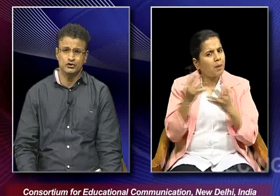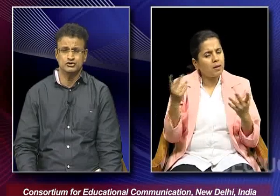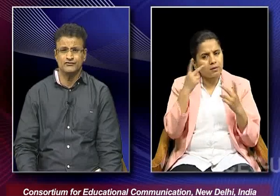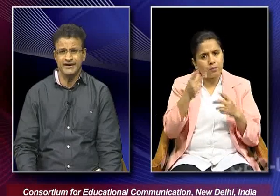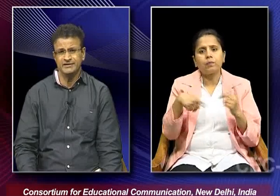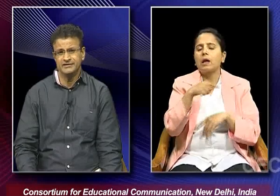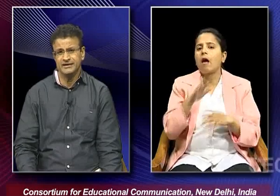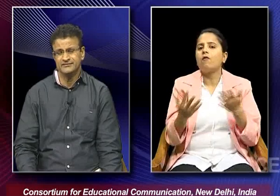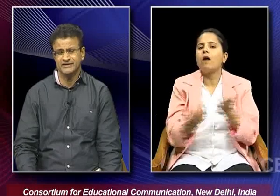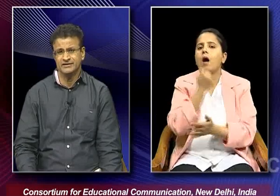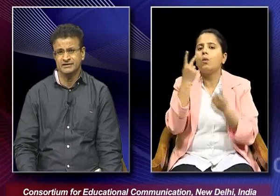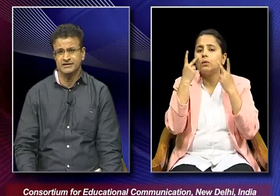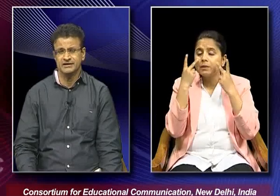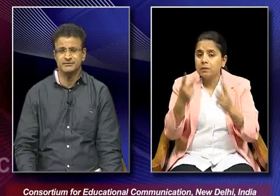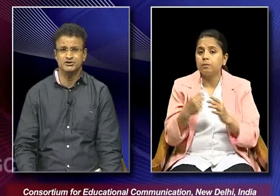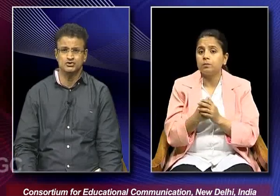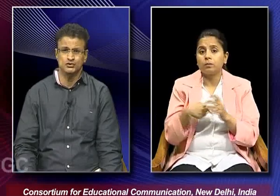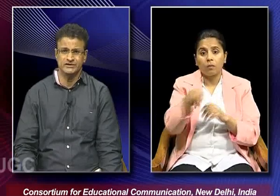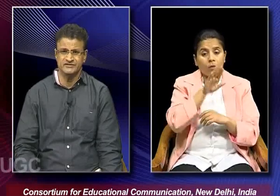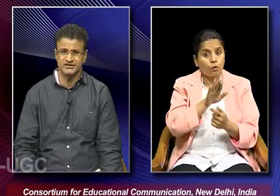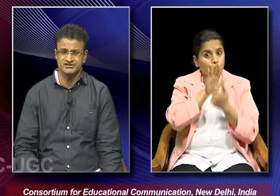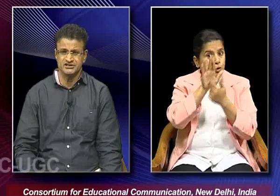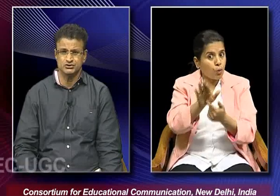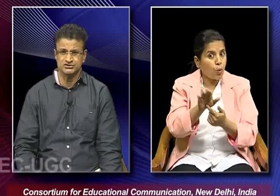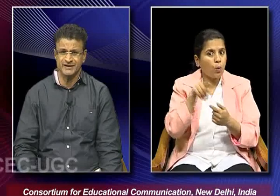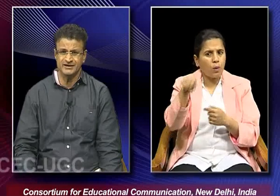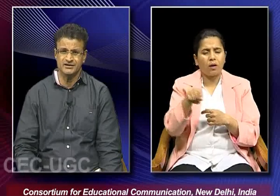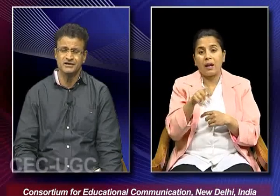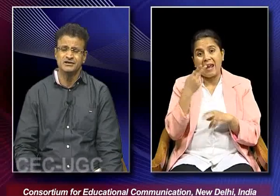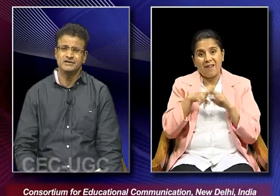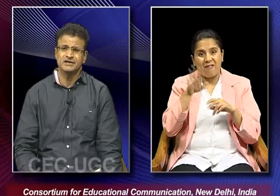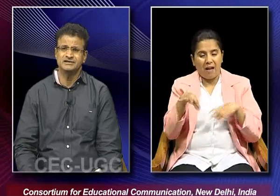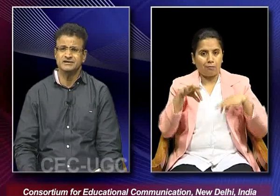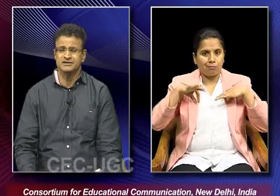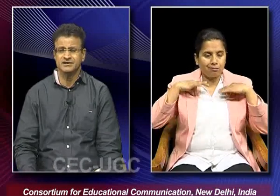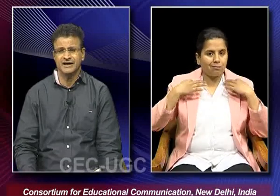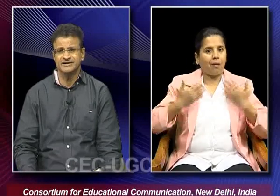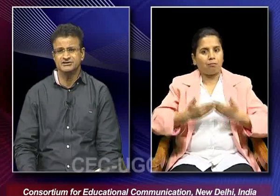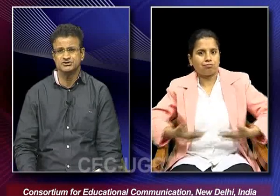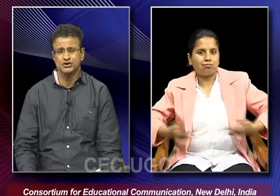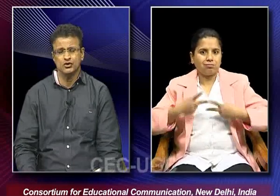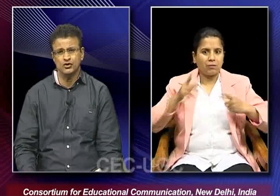we also find that when they are being shown in a very sensuous manner, then